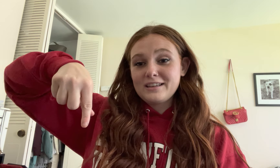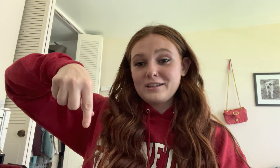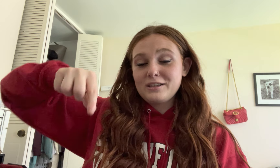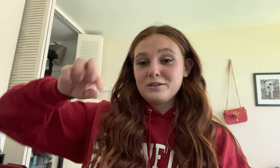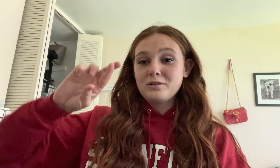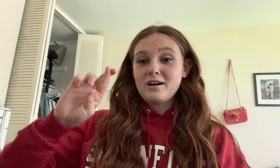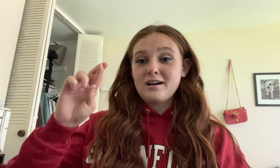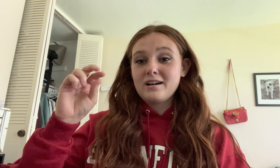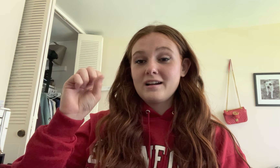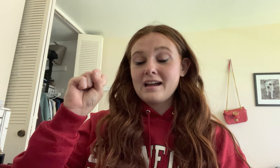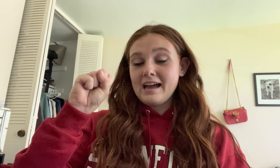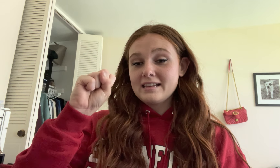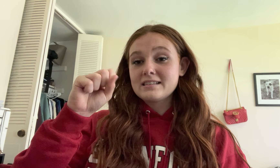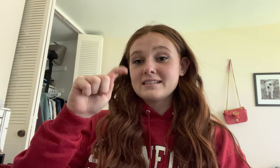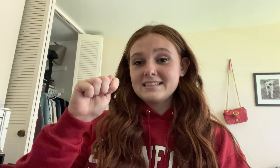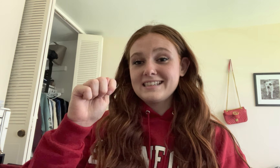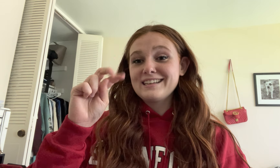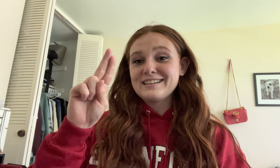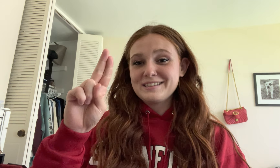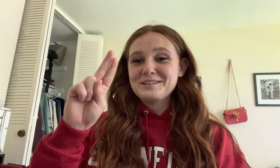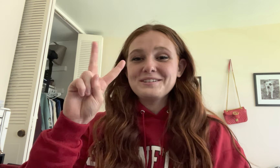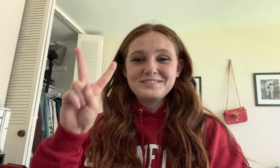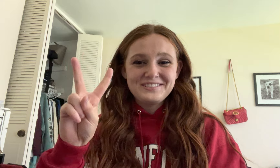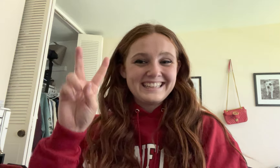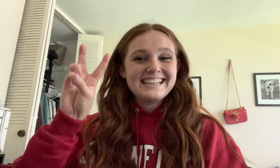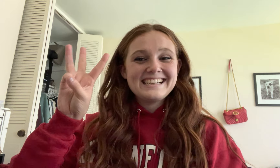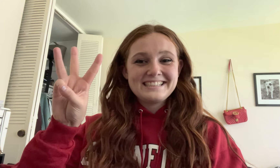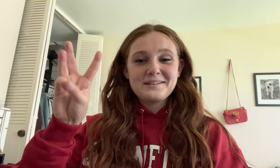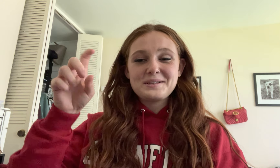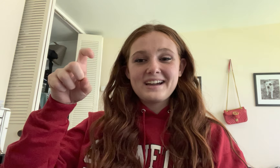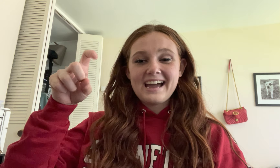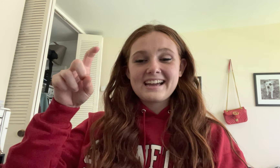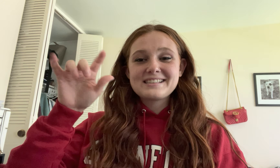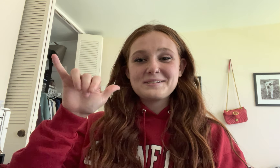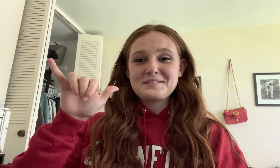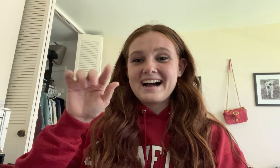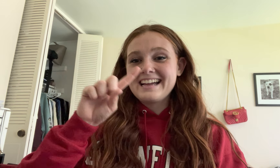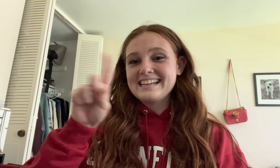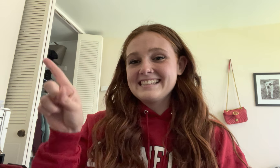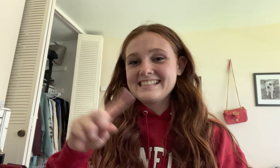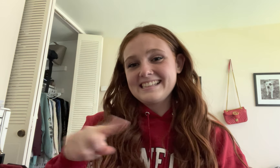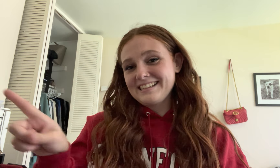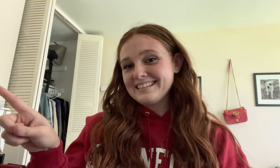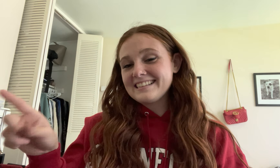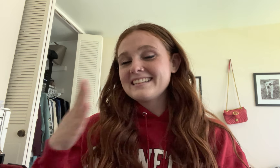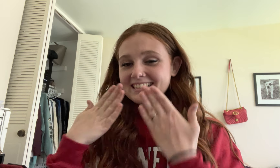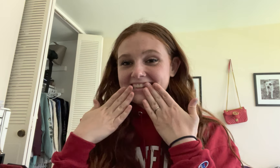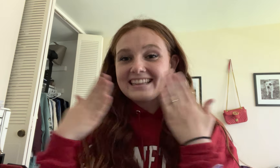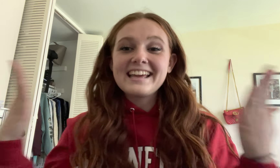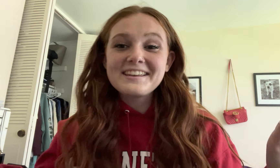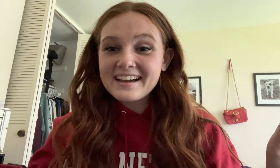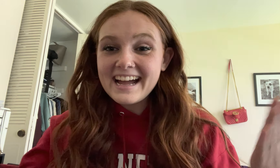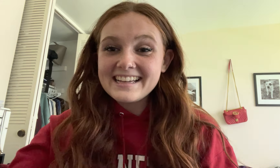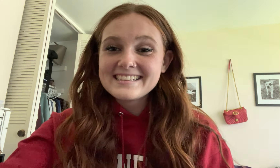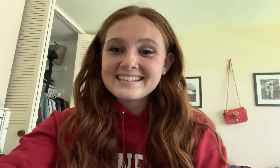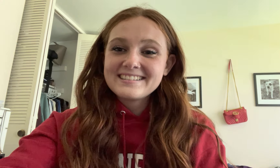Q, R, S, T, U, V, W, X, Y, and Z. Thank you guys.